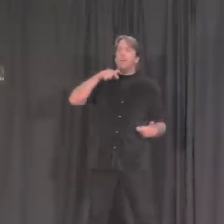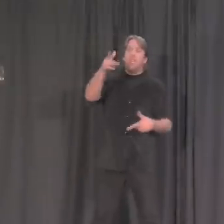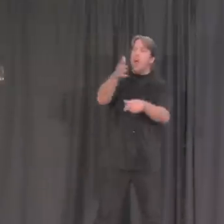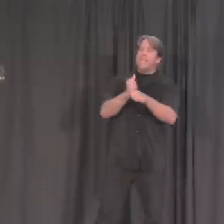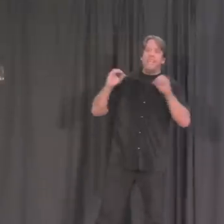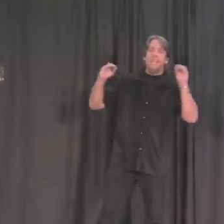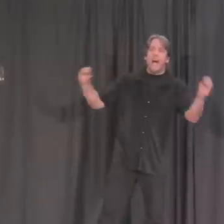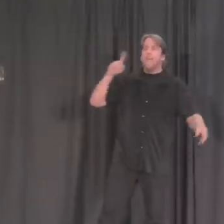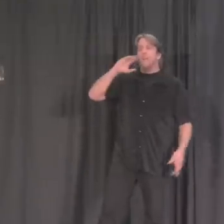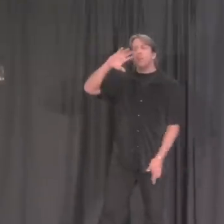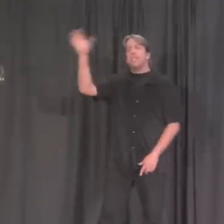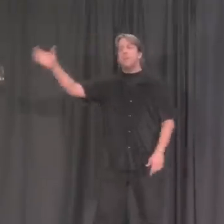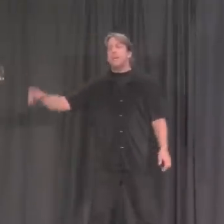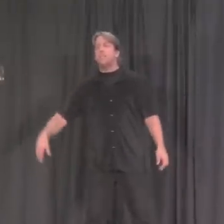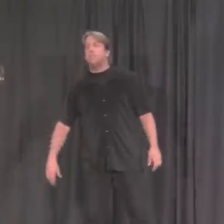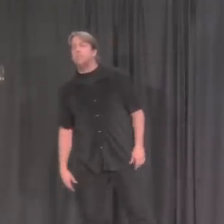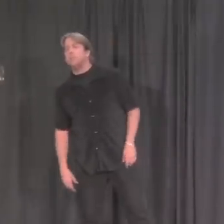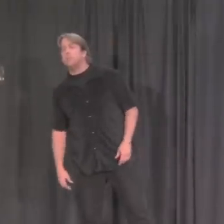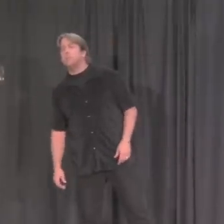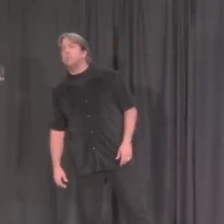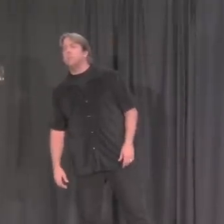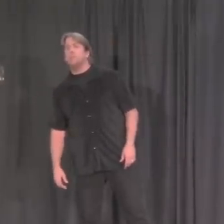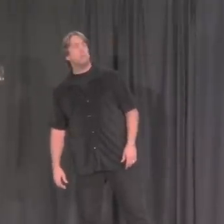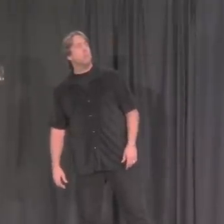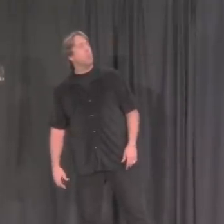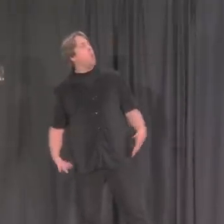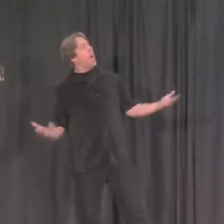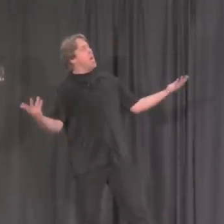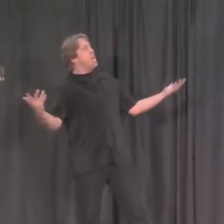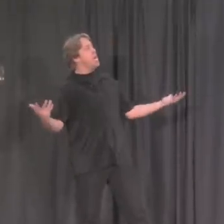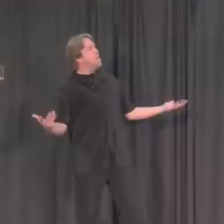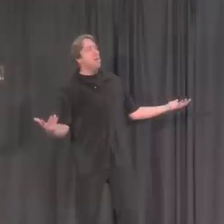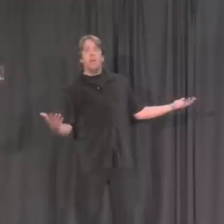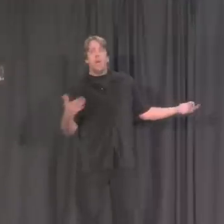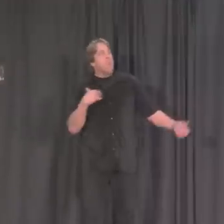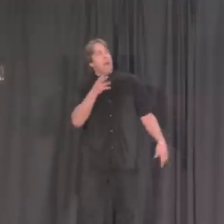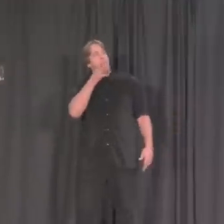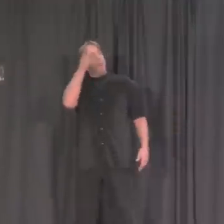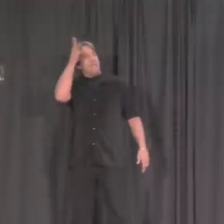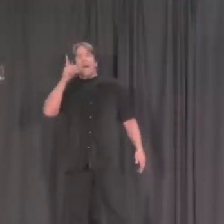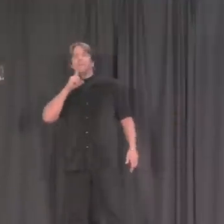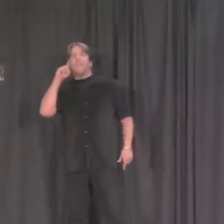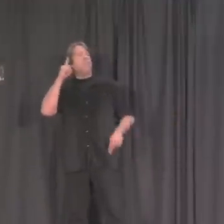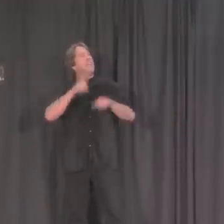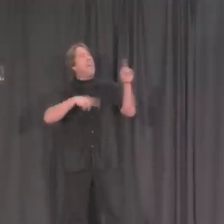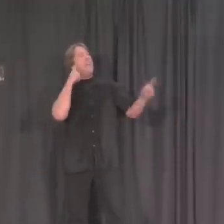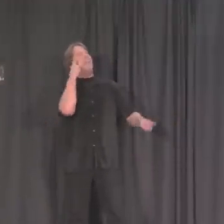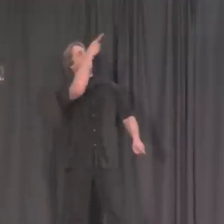You ain't getting nothing for Christmas! What? My mom and dad are deaf. They can't hear you.